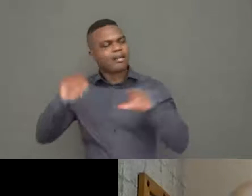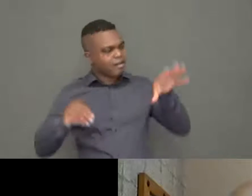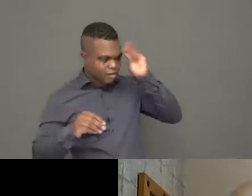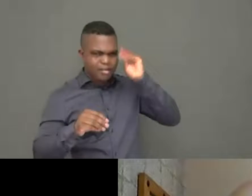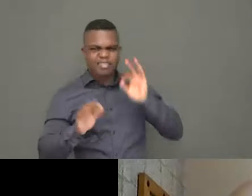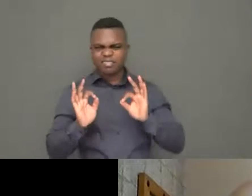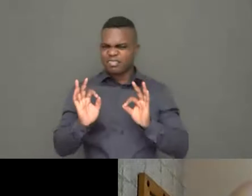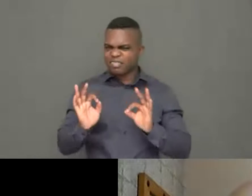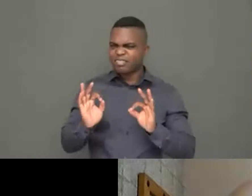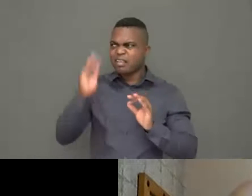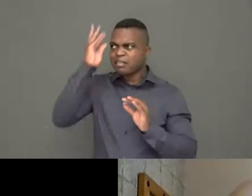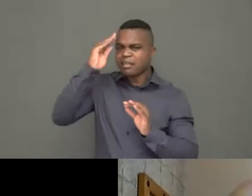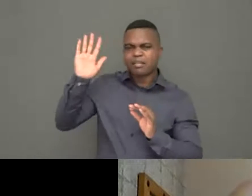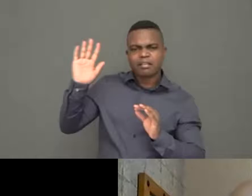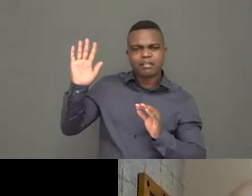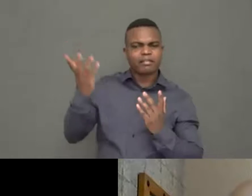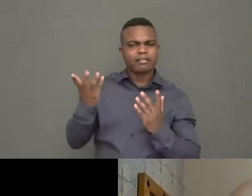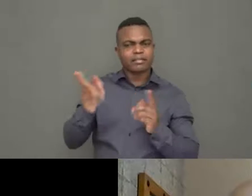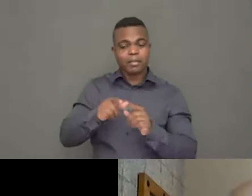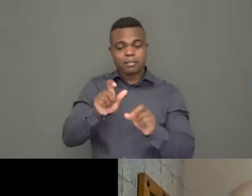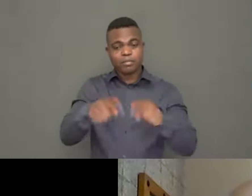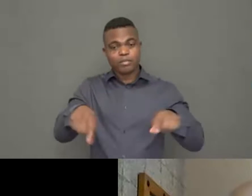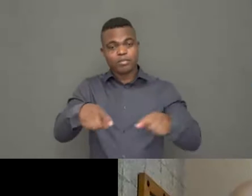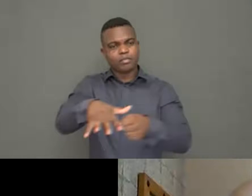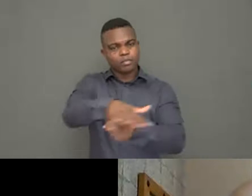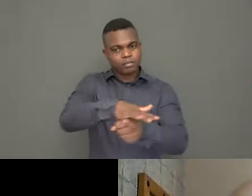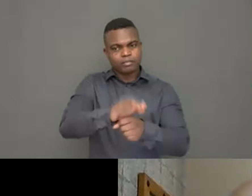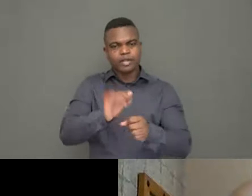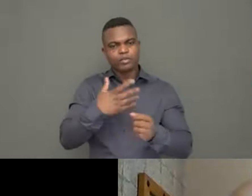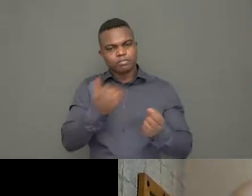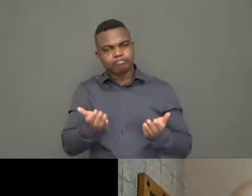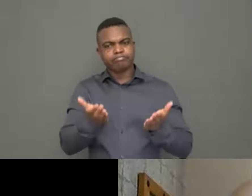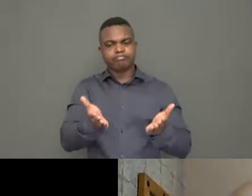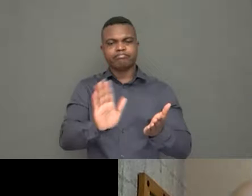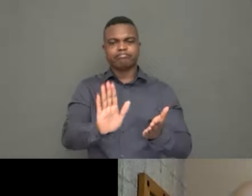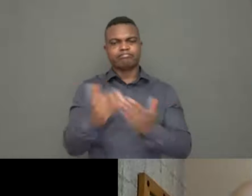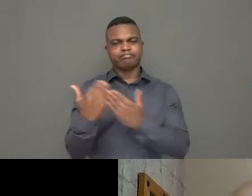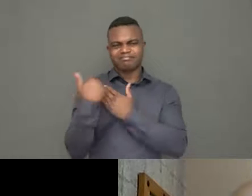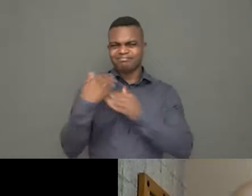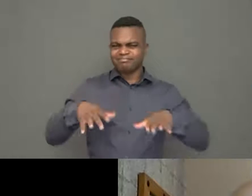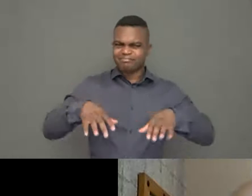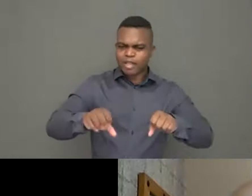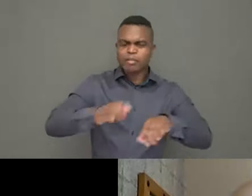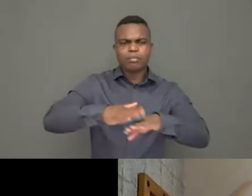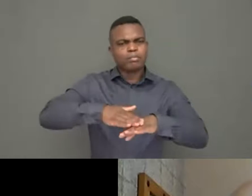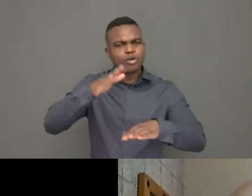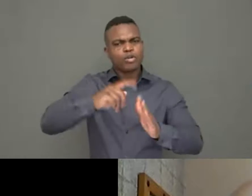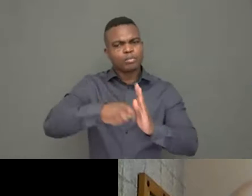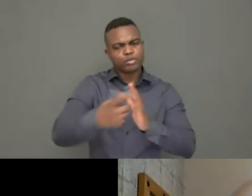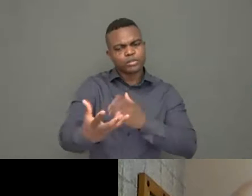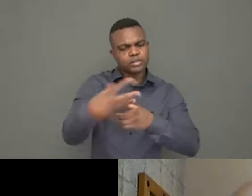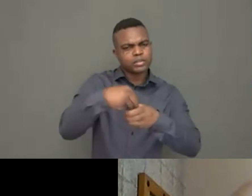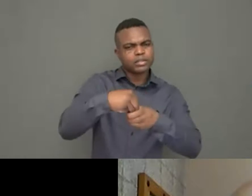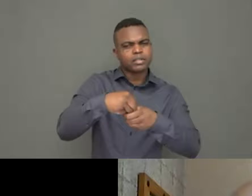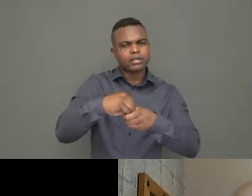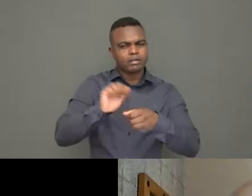from where we are to, you know, a better level, you know. I think this could be a good opportunity, like if,